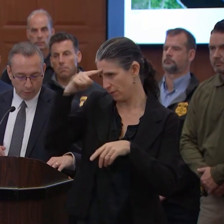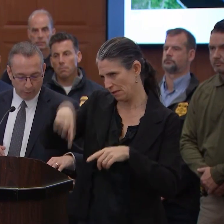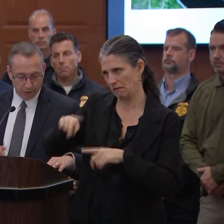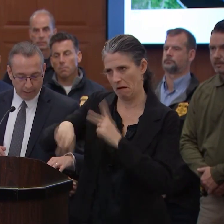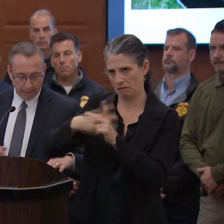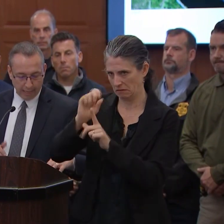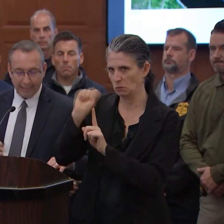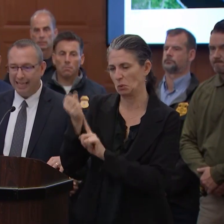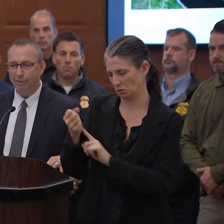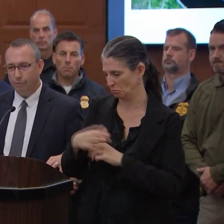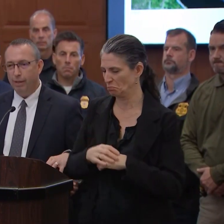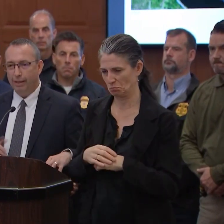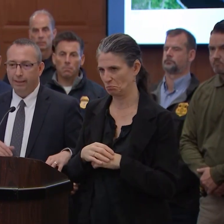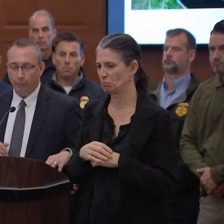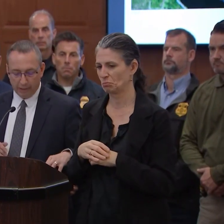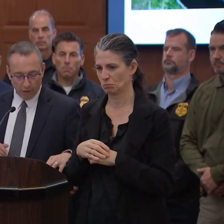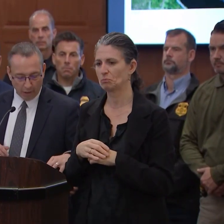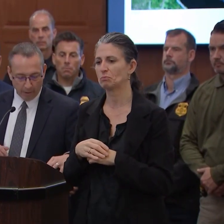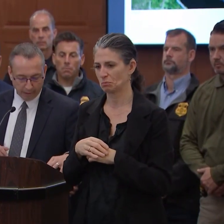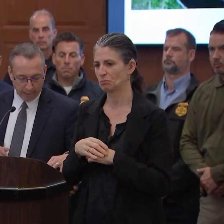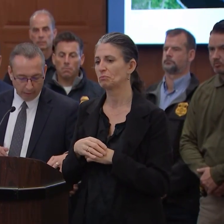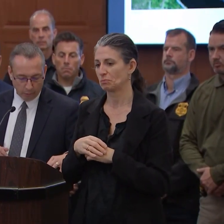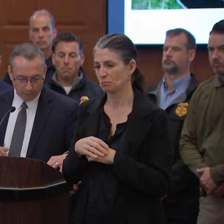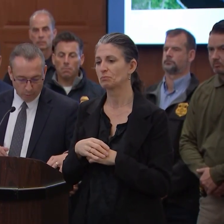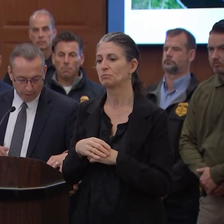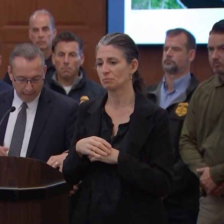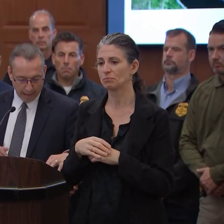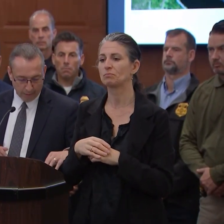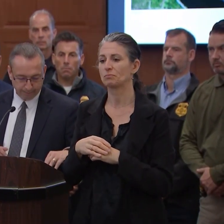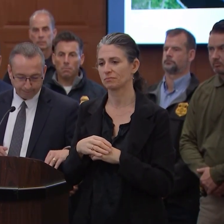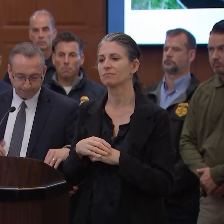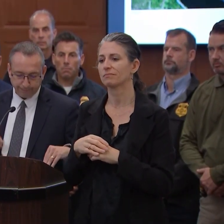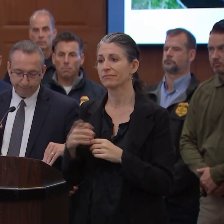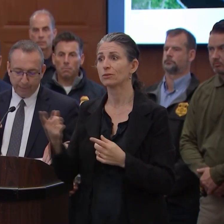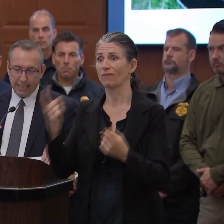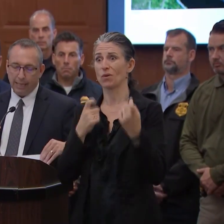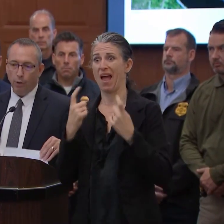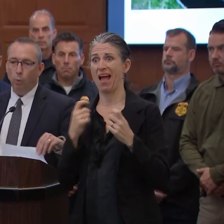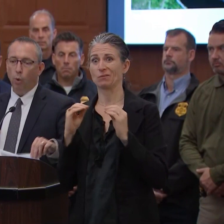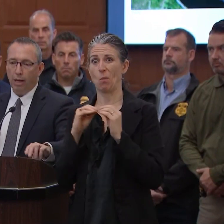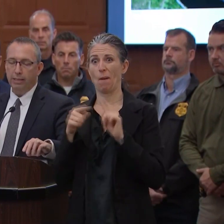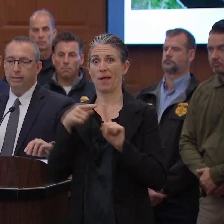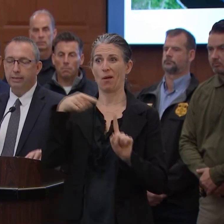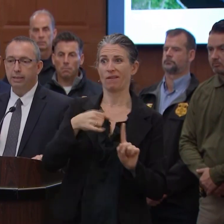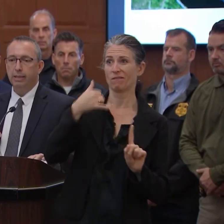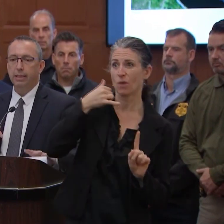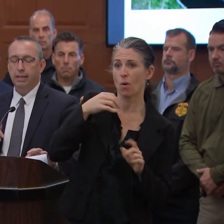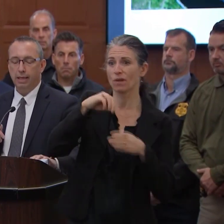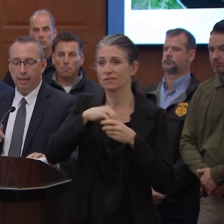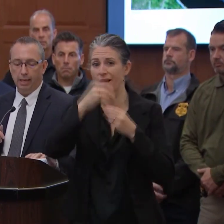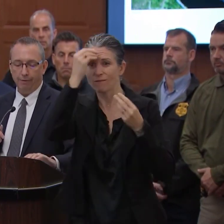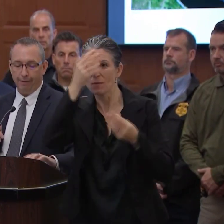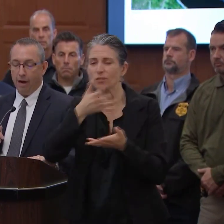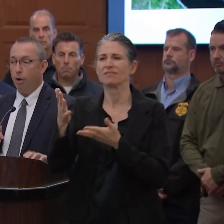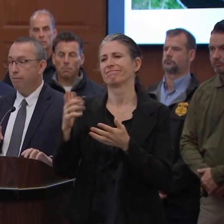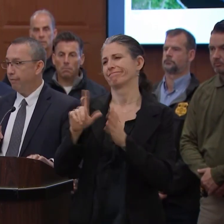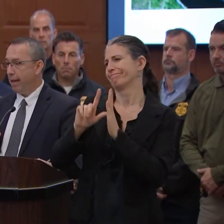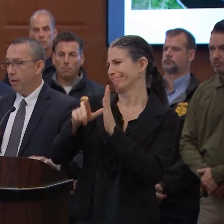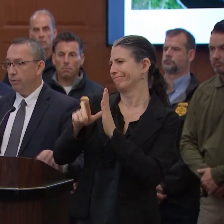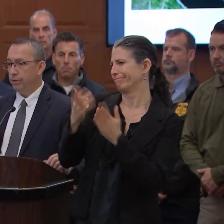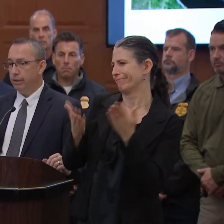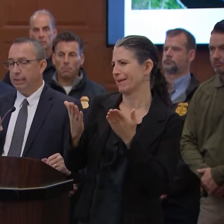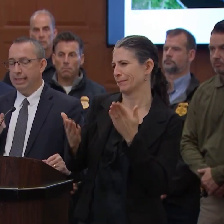I do appreciate that. And again, we can talk about that a little bit more now. There was a